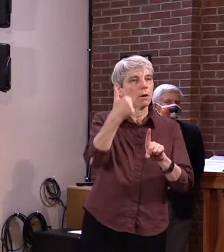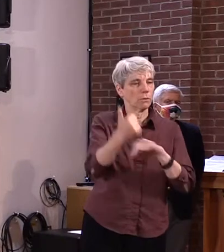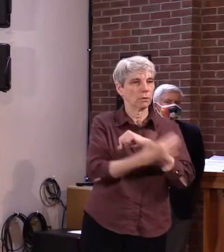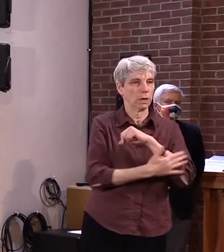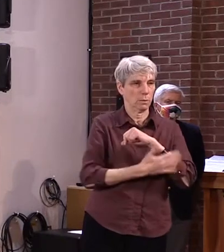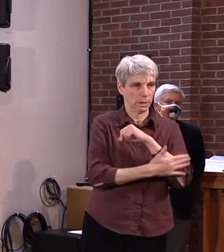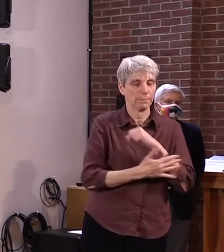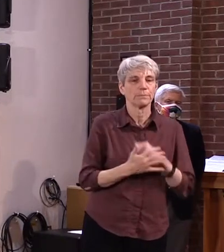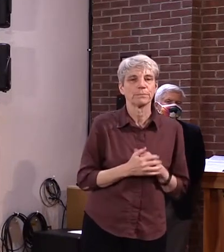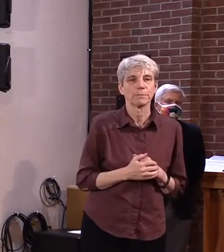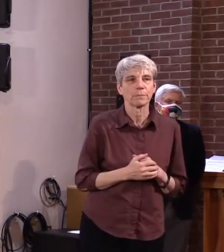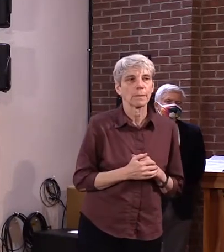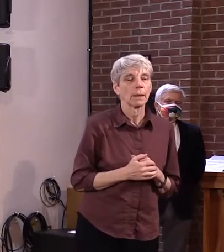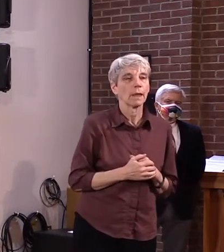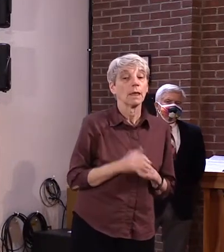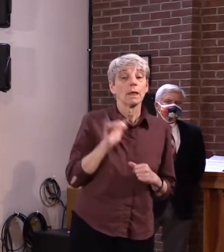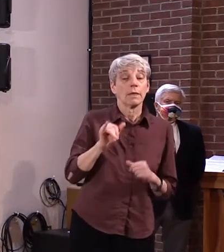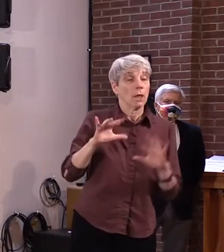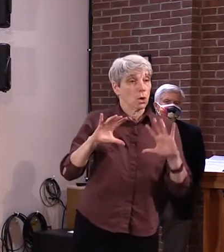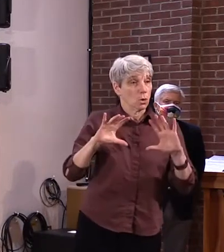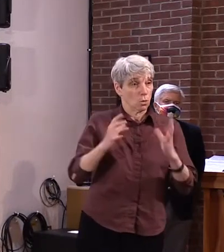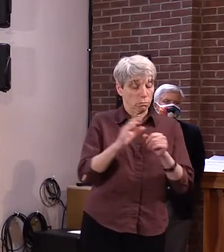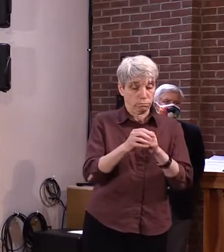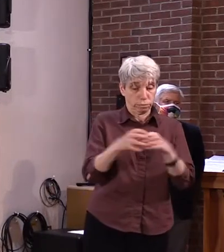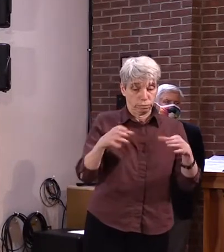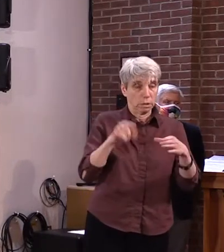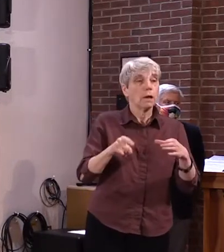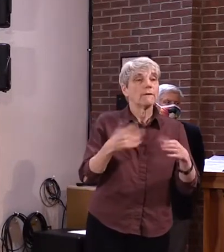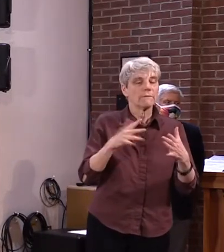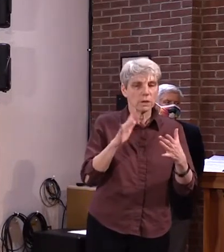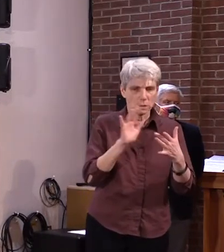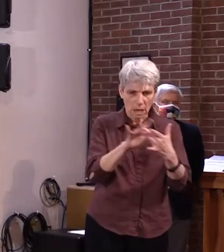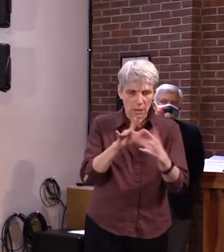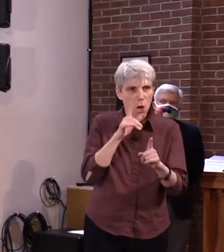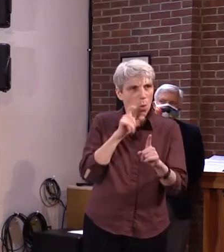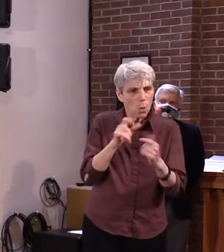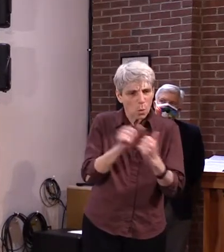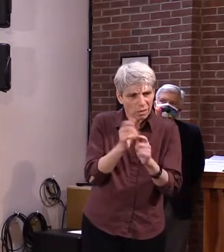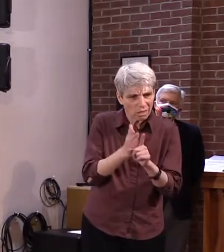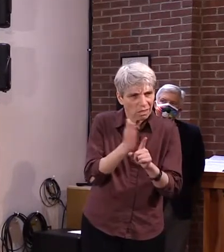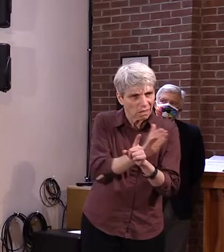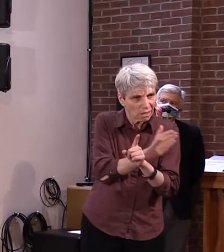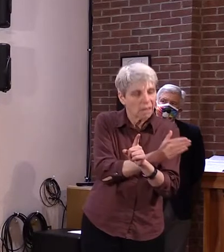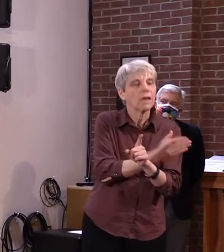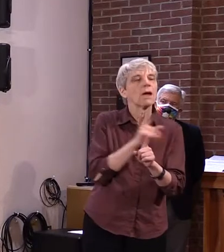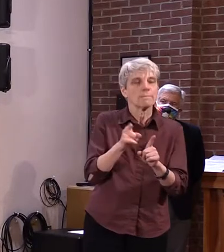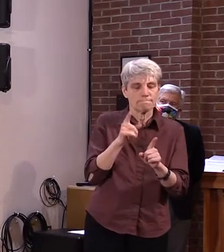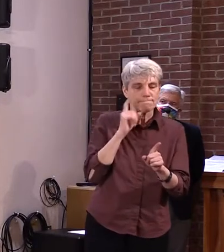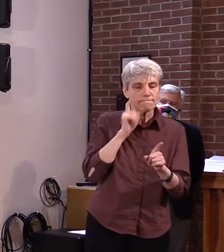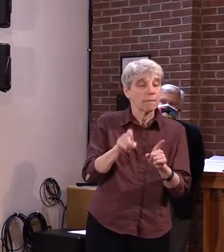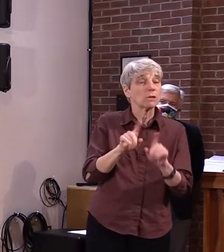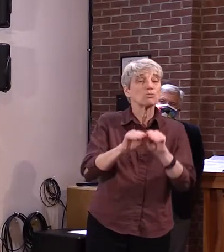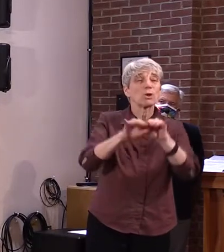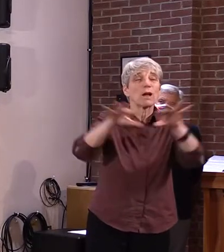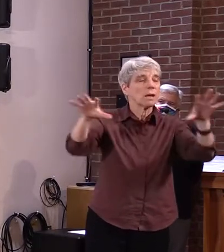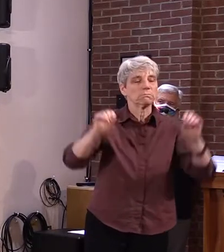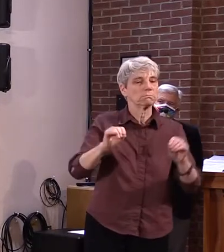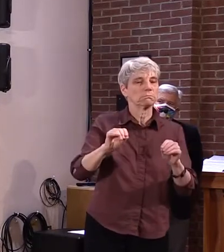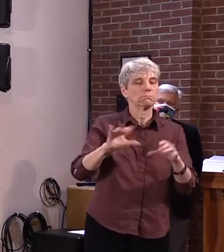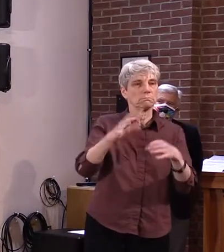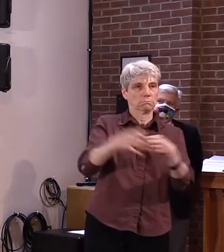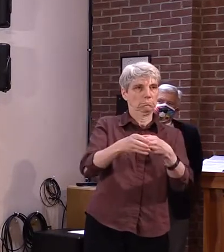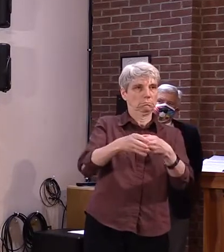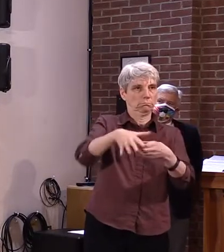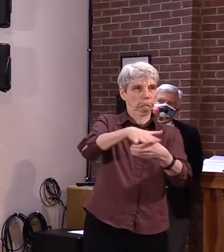Contact tracing has been completed, and at this time, the outbreak is contained to the site. And as I